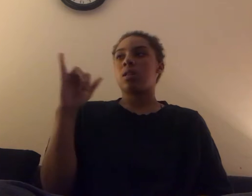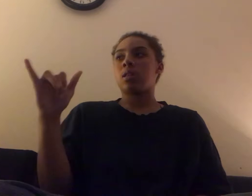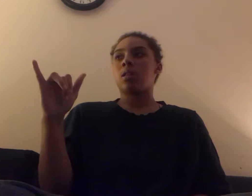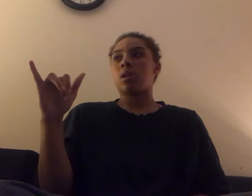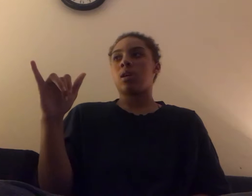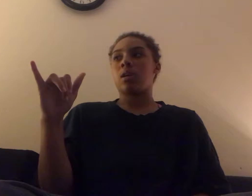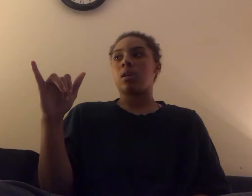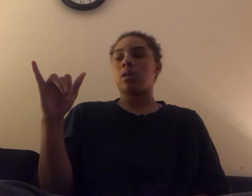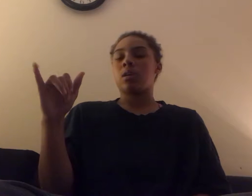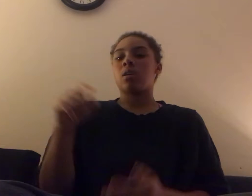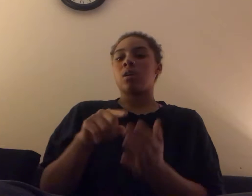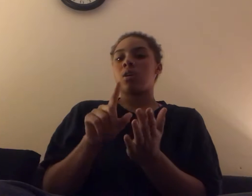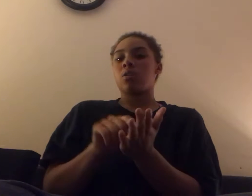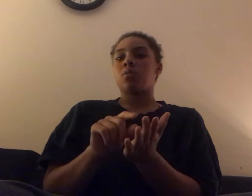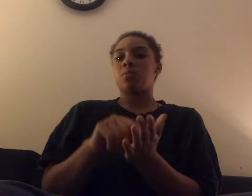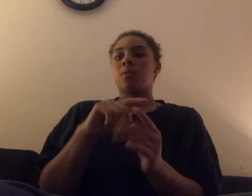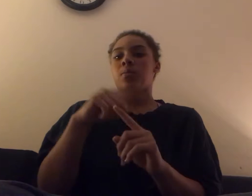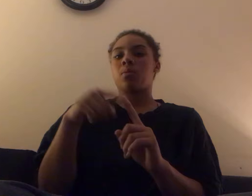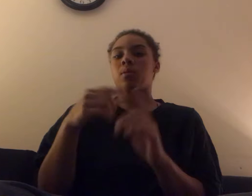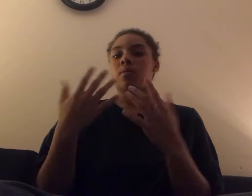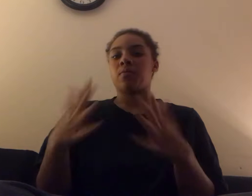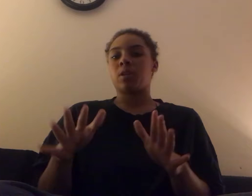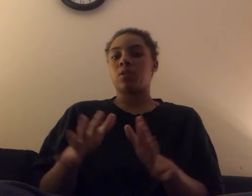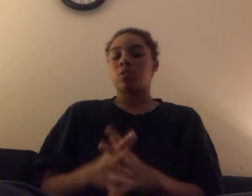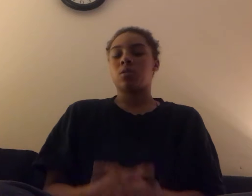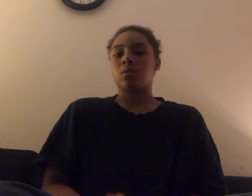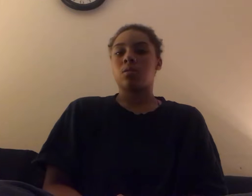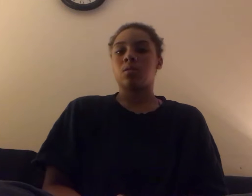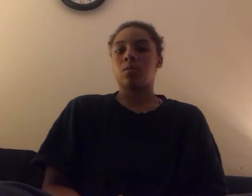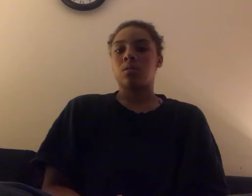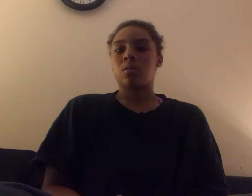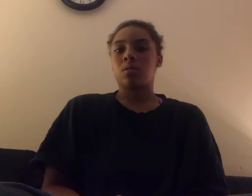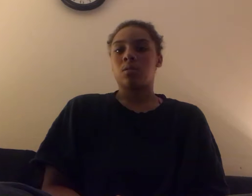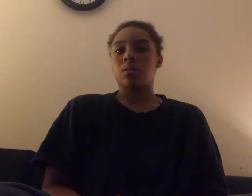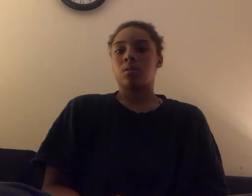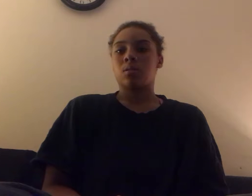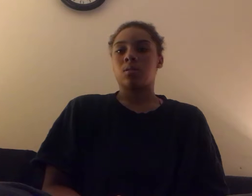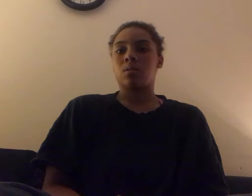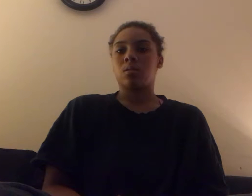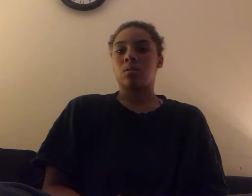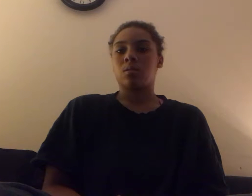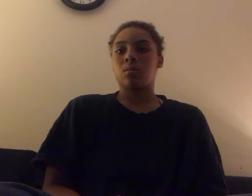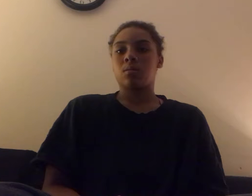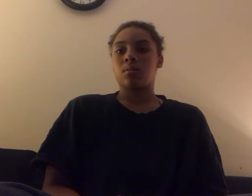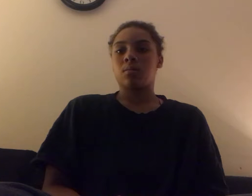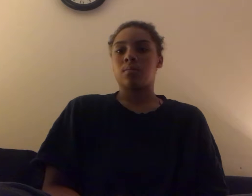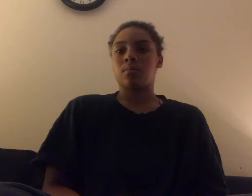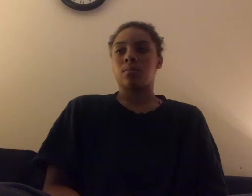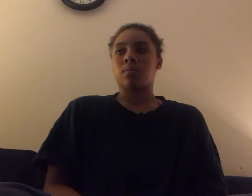First, you figure out how much advertising space will be going into the paper for that issue.